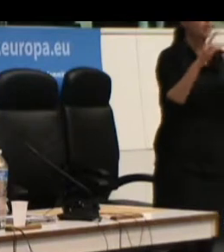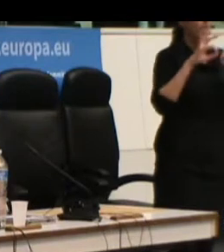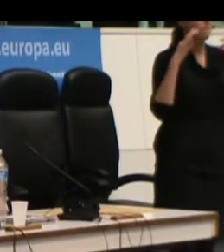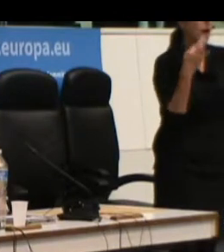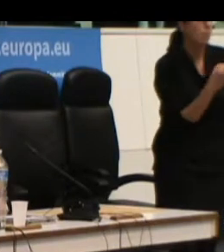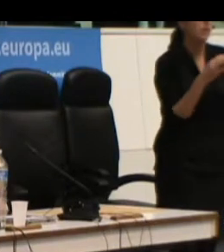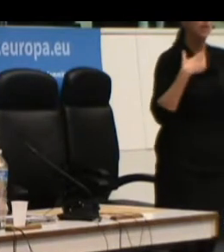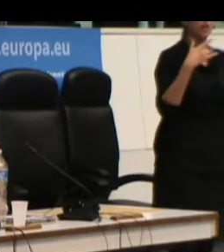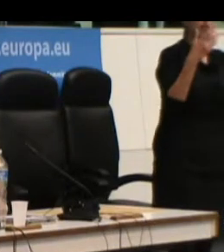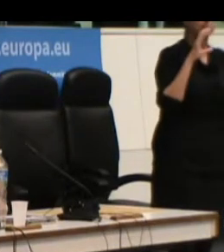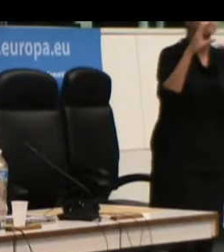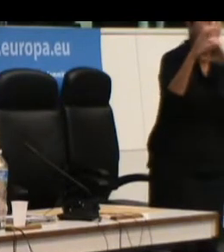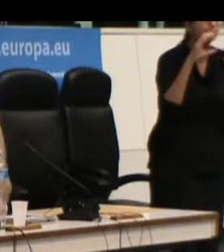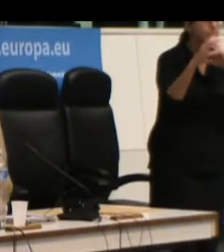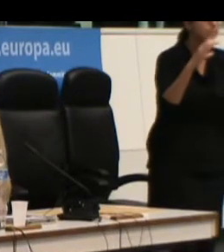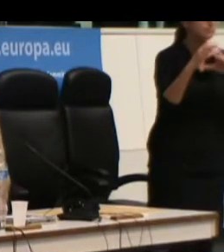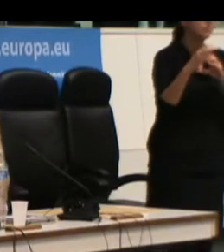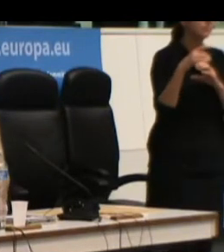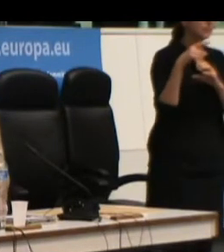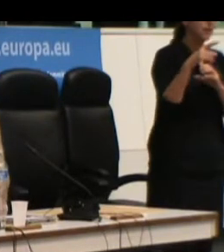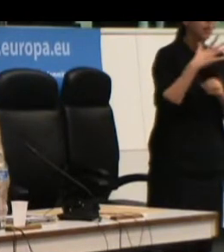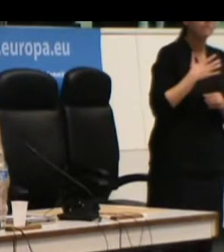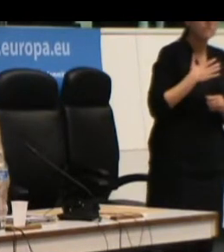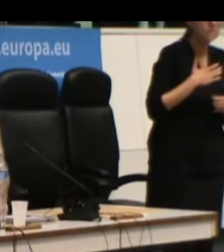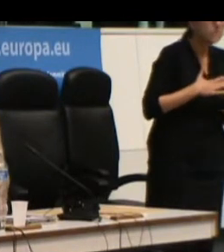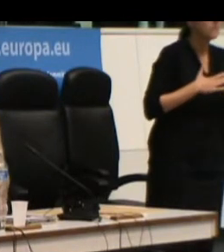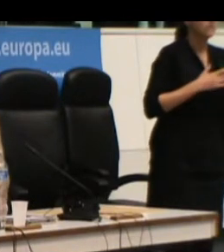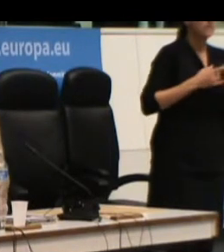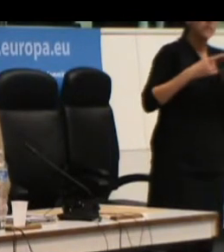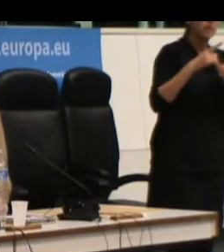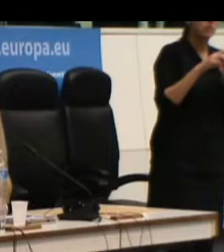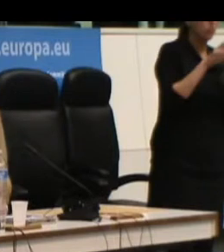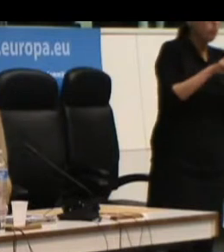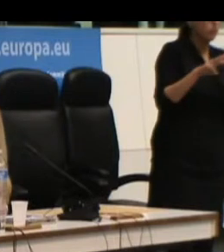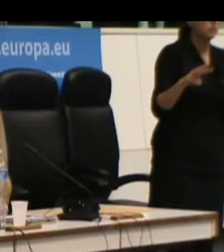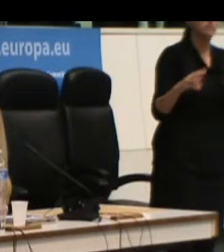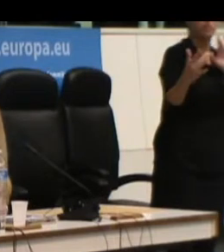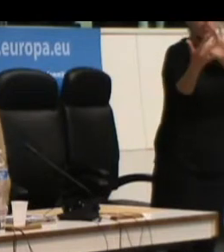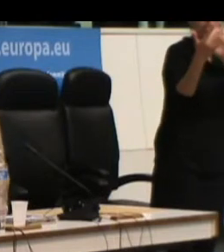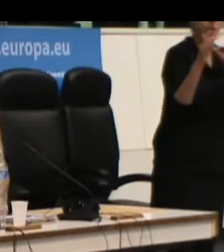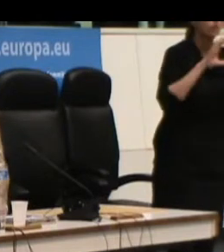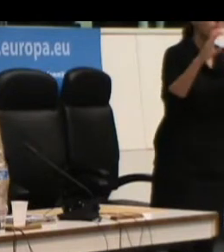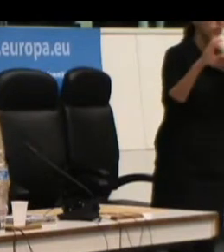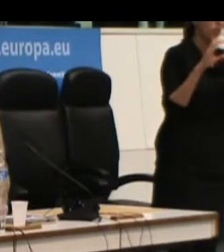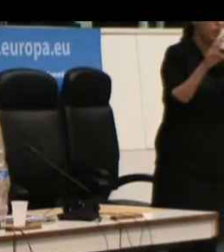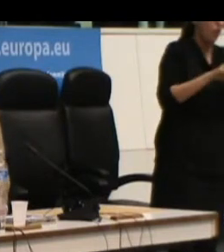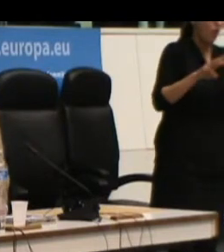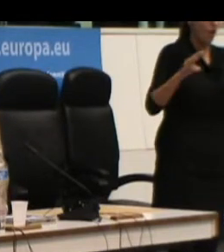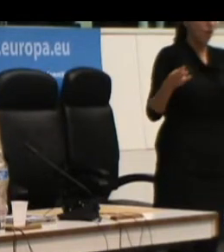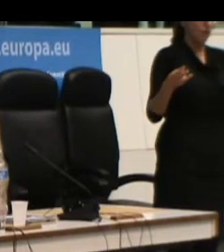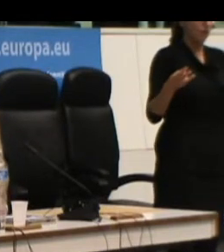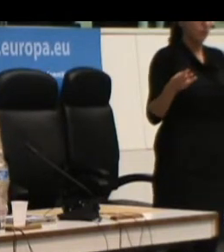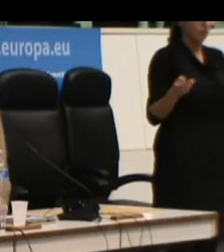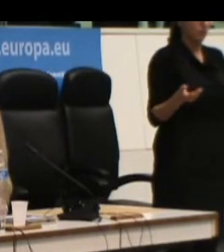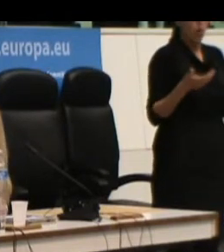left behind. So a real desire to be online and communicate.